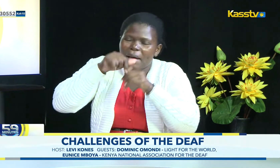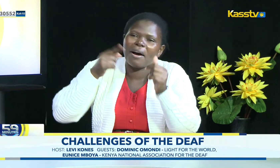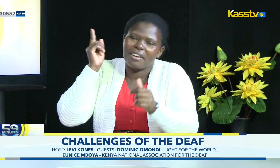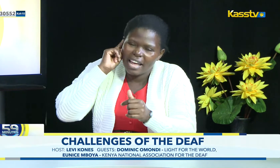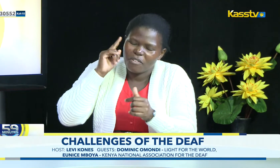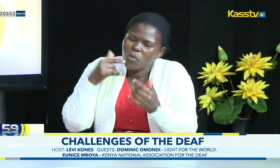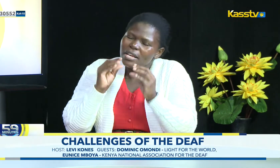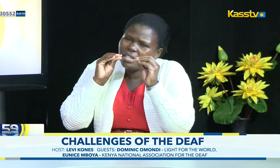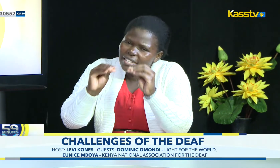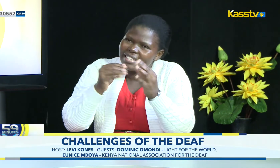were doing